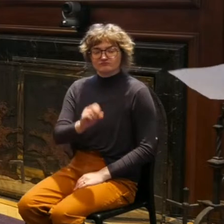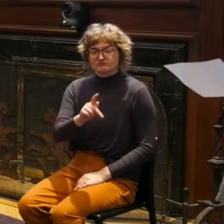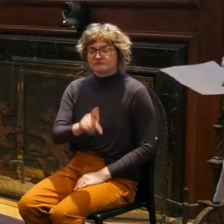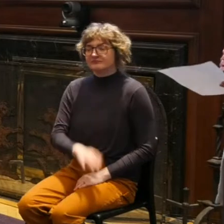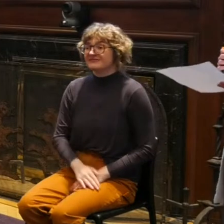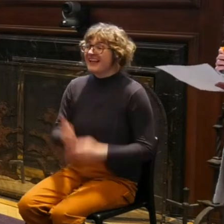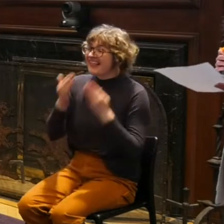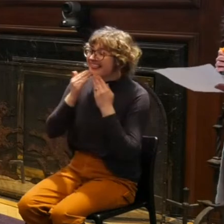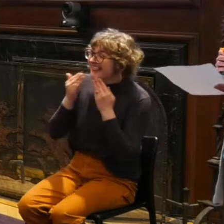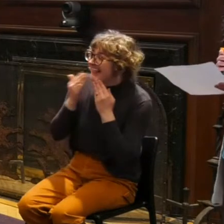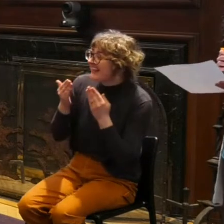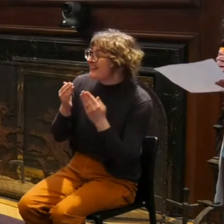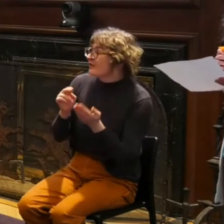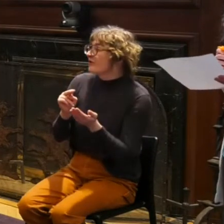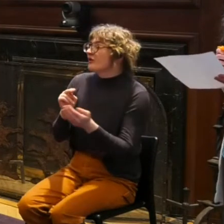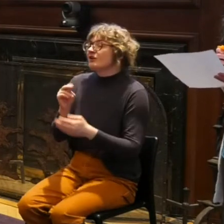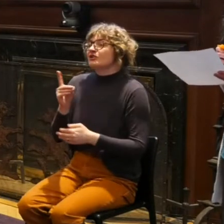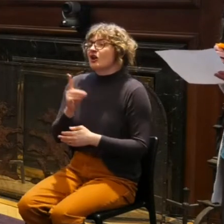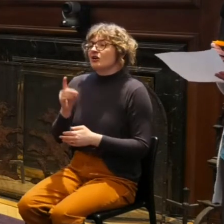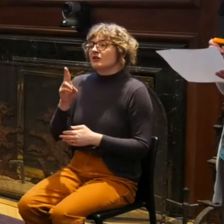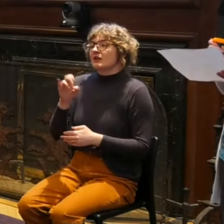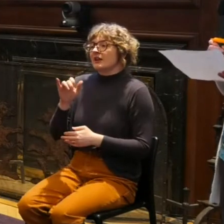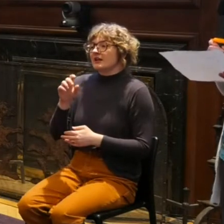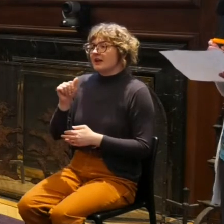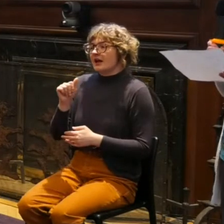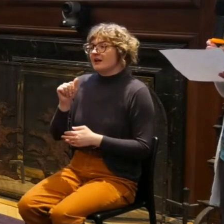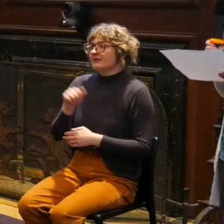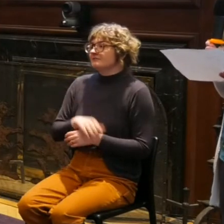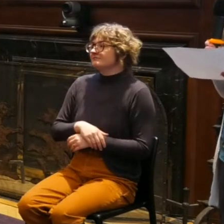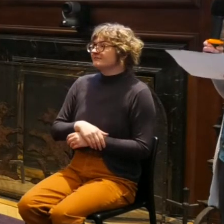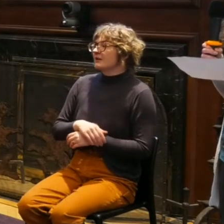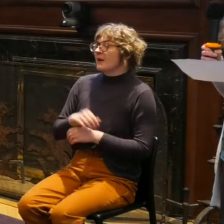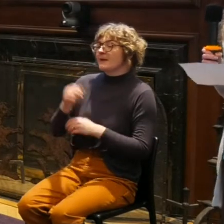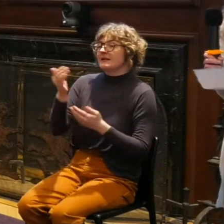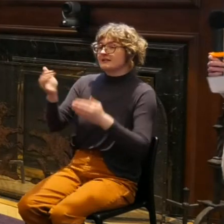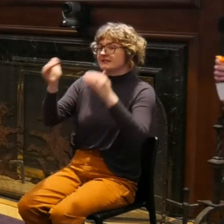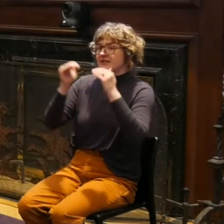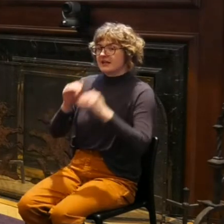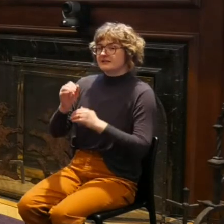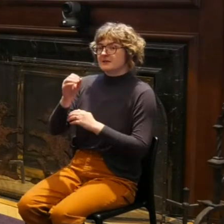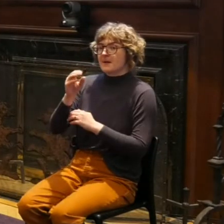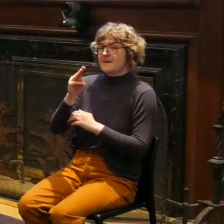Thank you, Dr. Linda Payne. Next, Malik Berry.